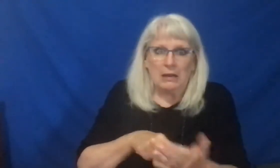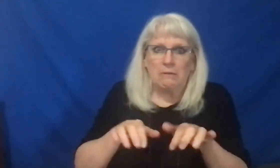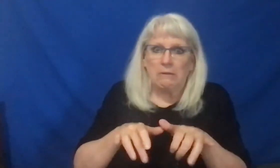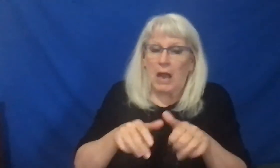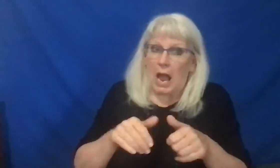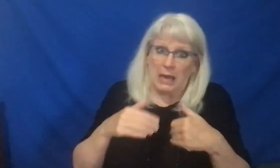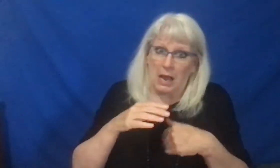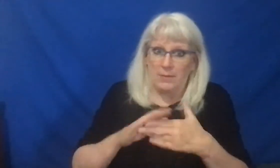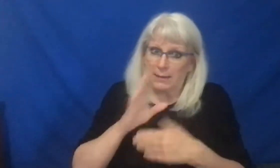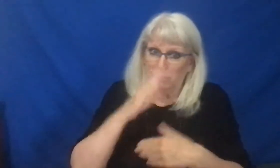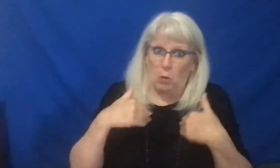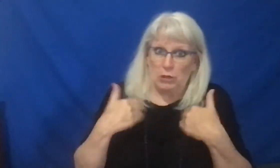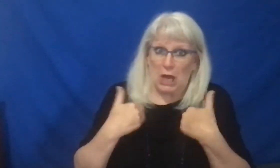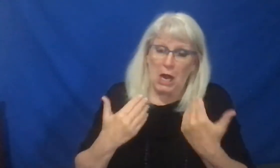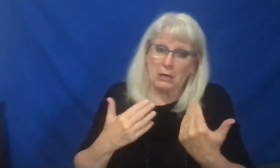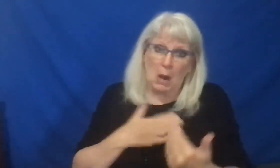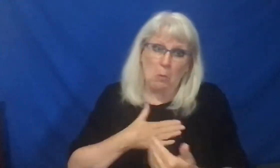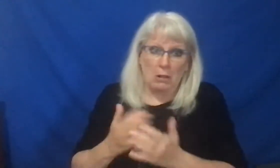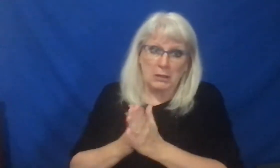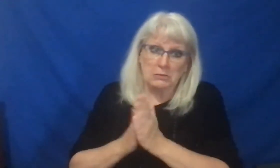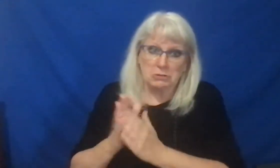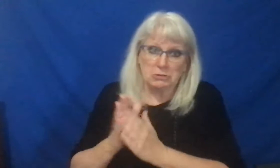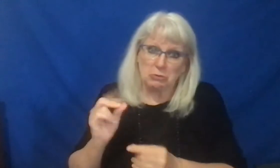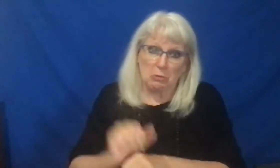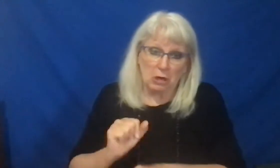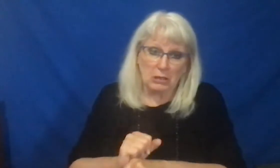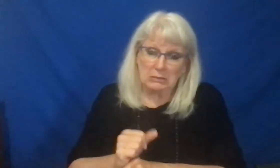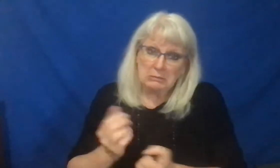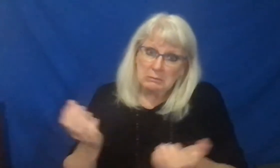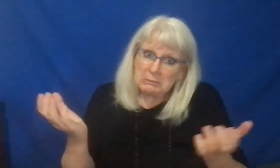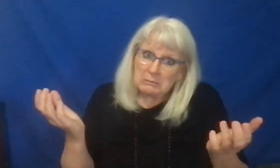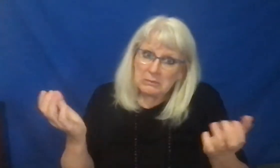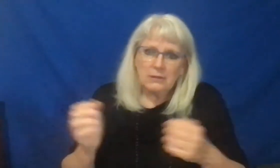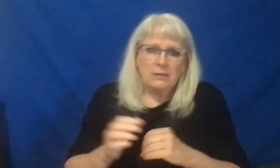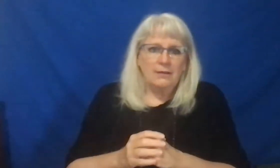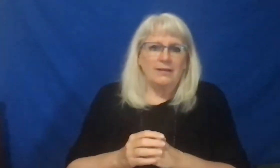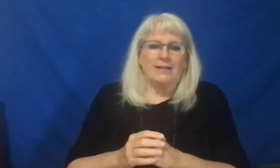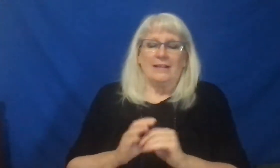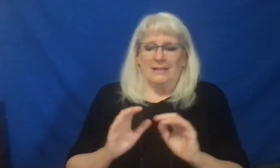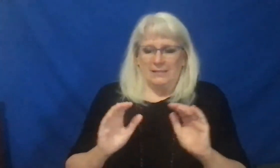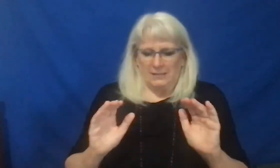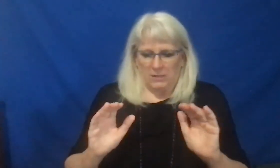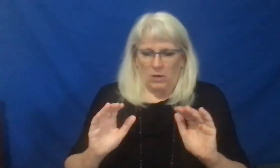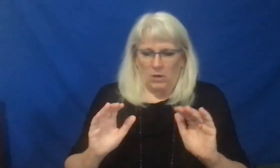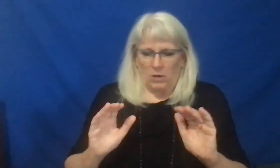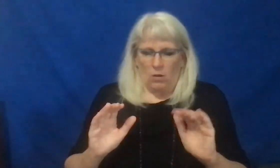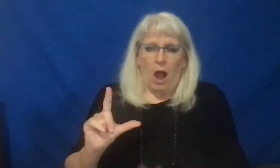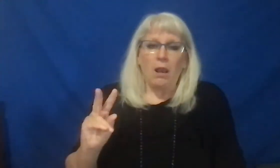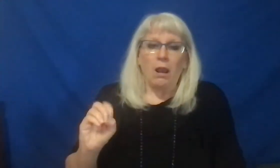young and I'm willing to do the work. I love deeply, deeply, deeply love Alcoholics Anonymous. Every single